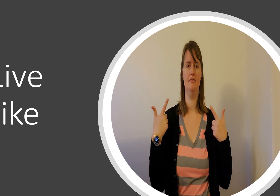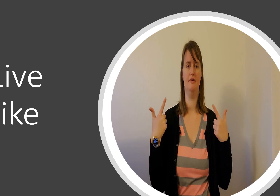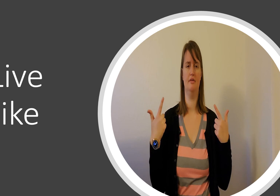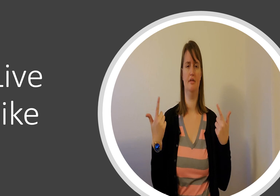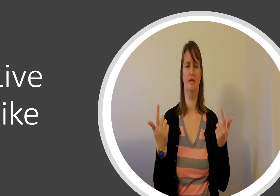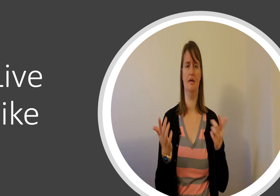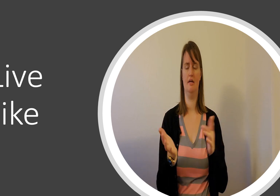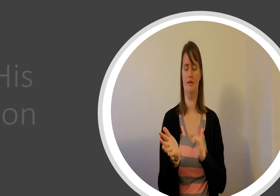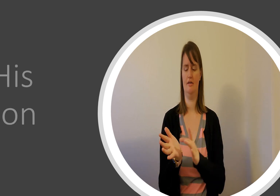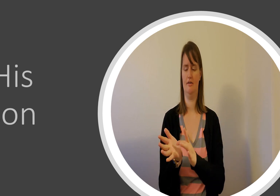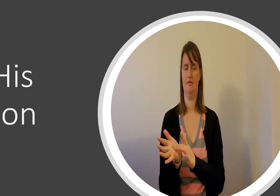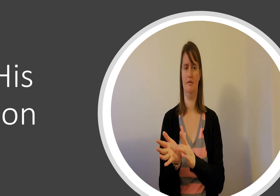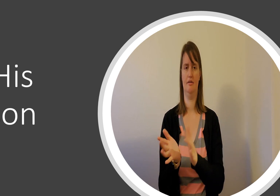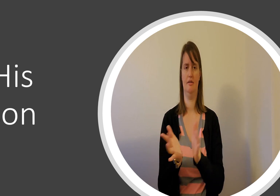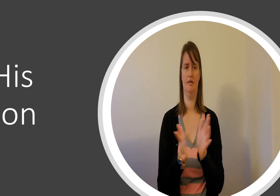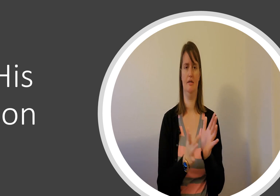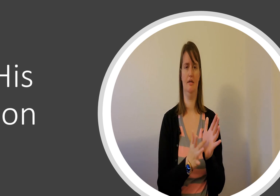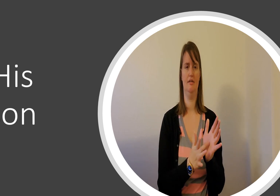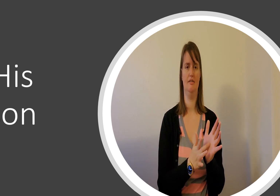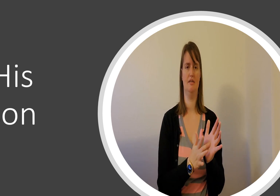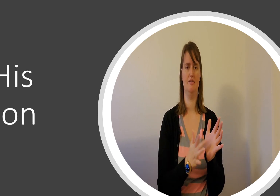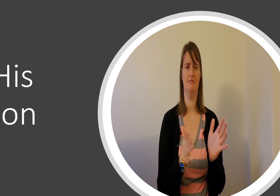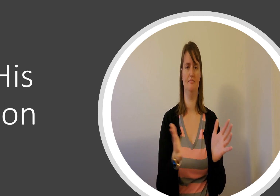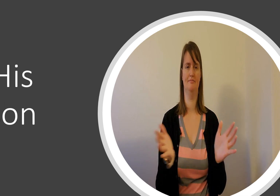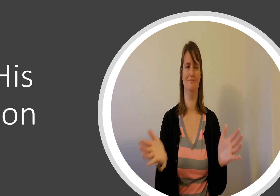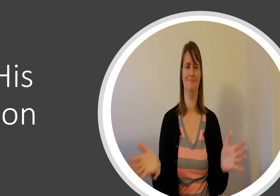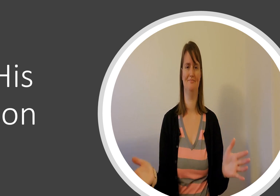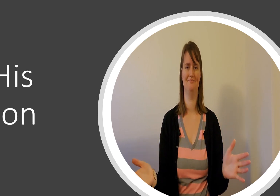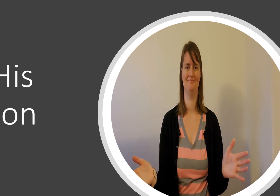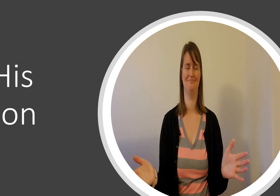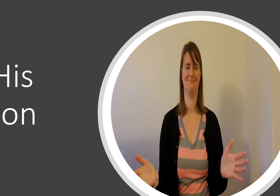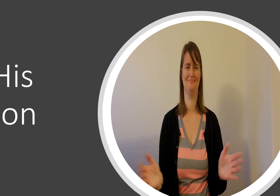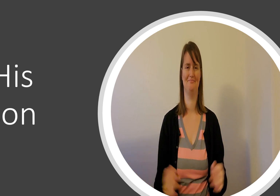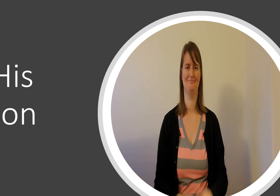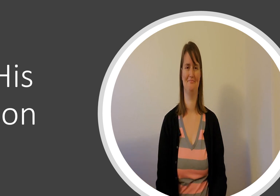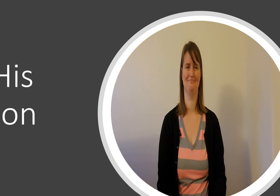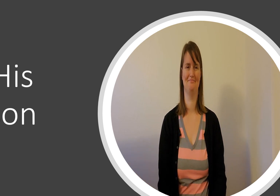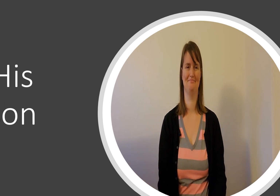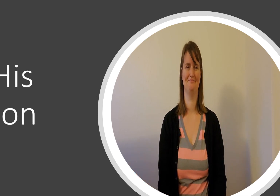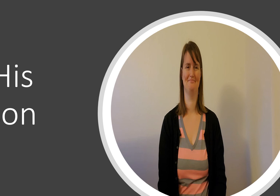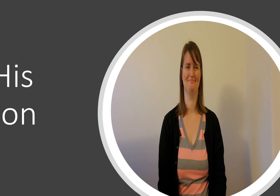Live like his son.